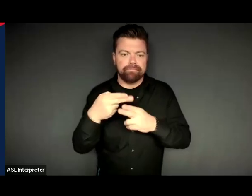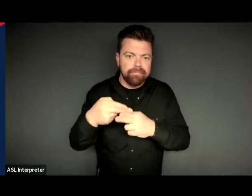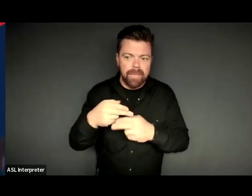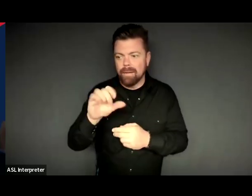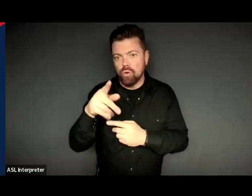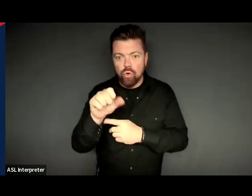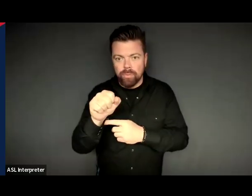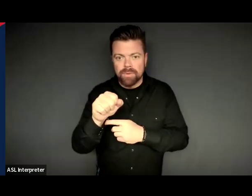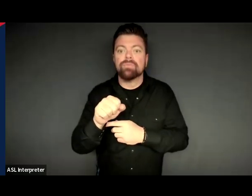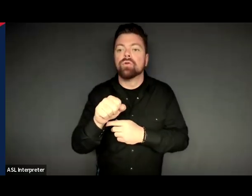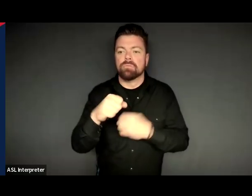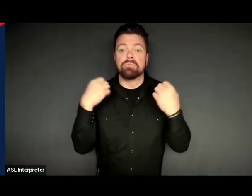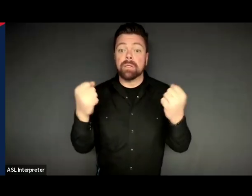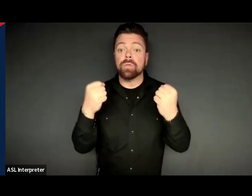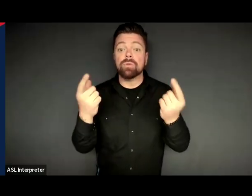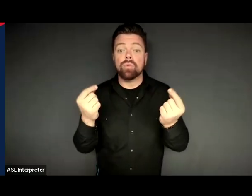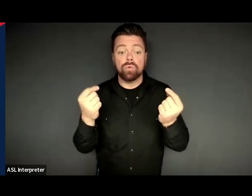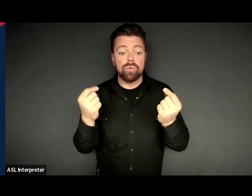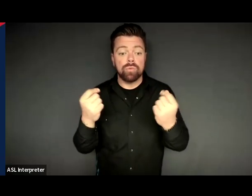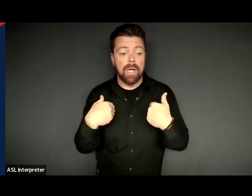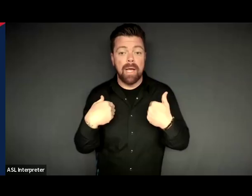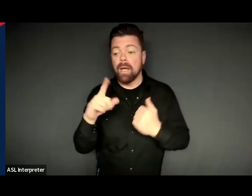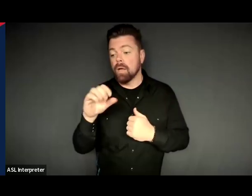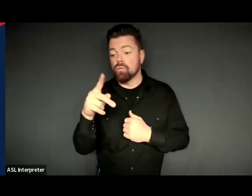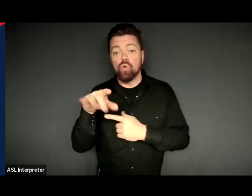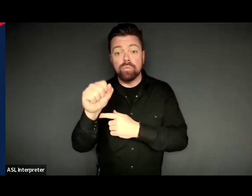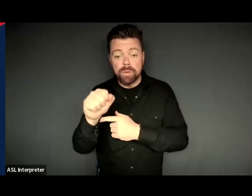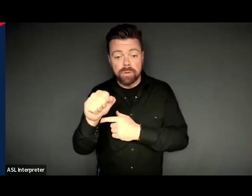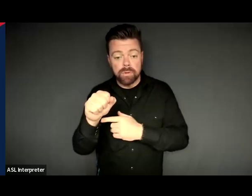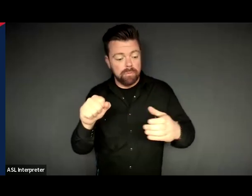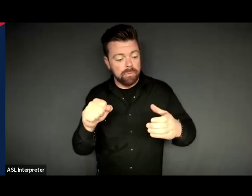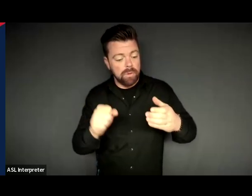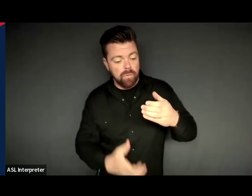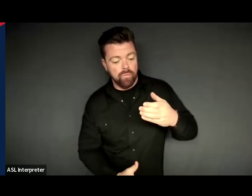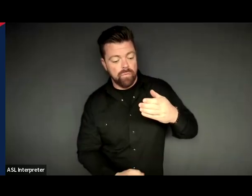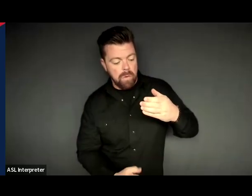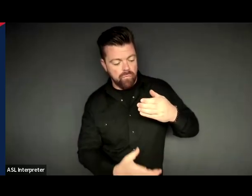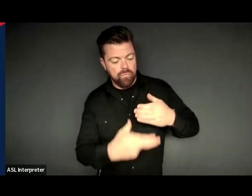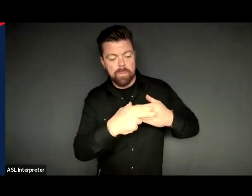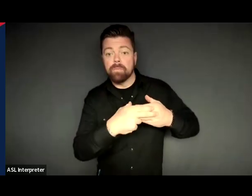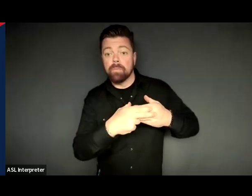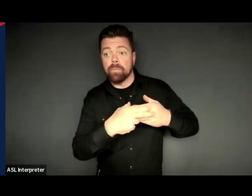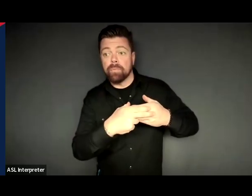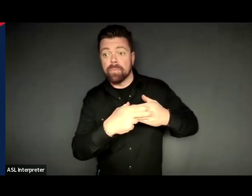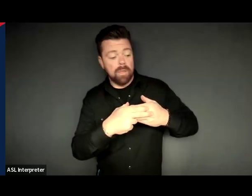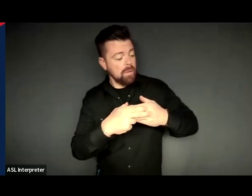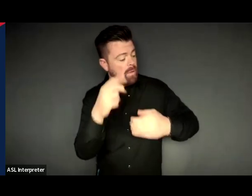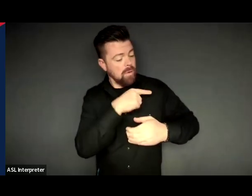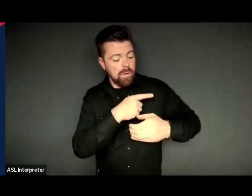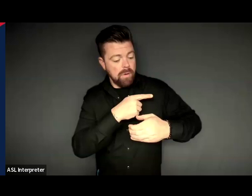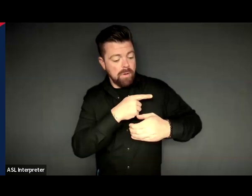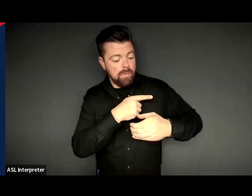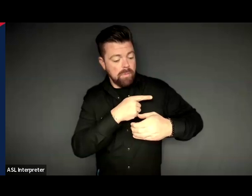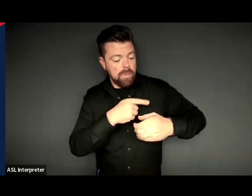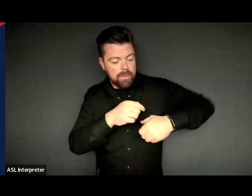for exercise. And so you have these. So if you have that, you can put them on your legs and then you can put your arm through one of the